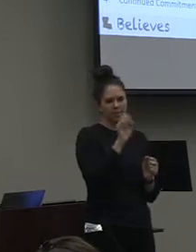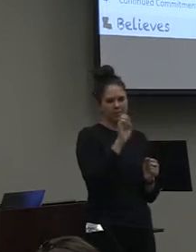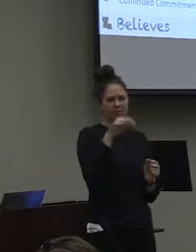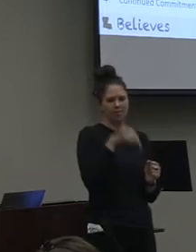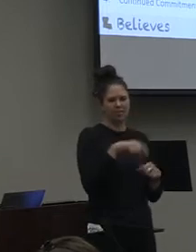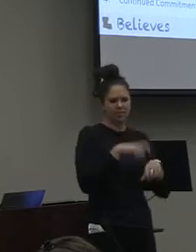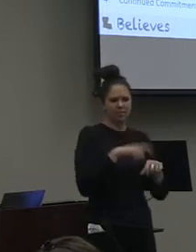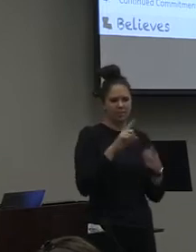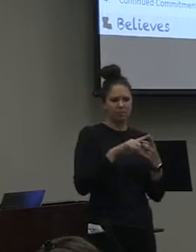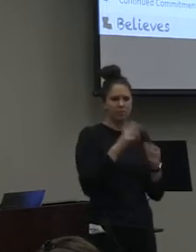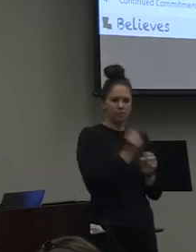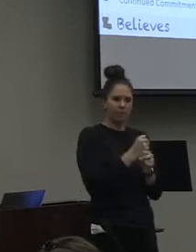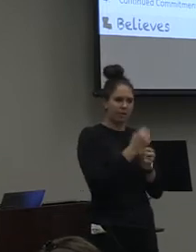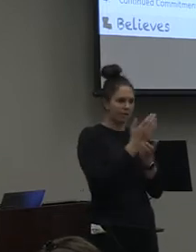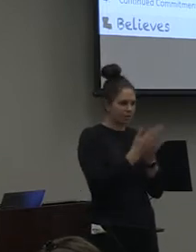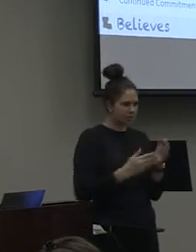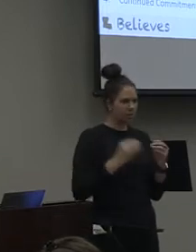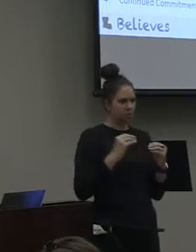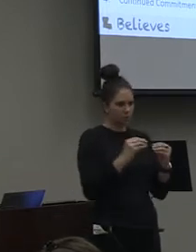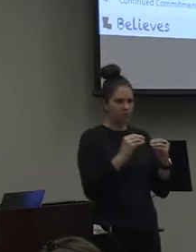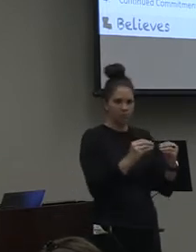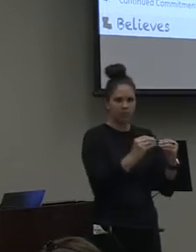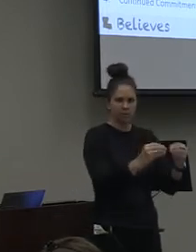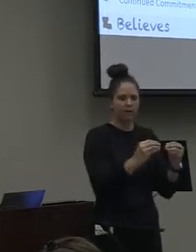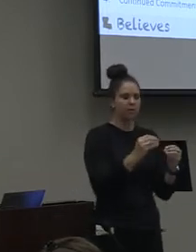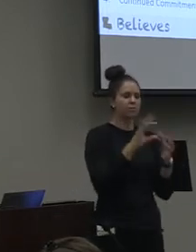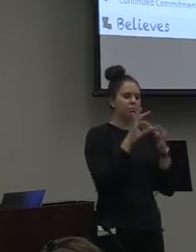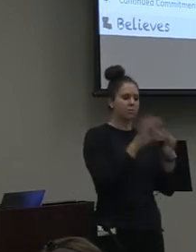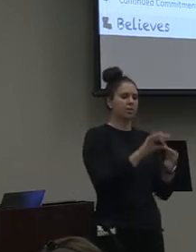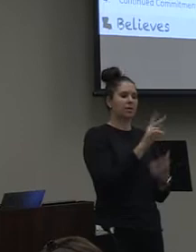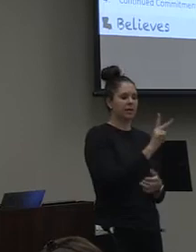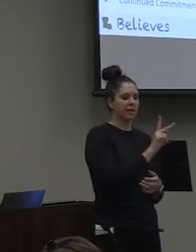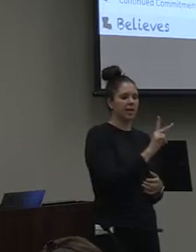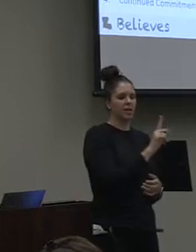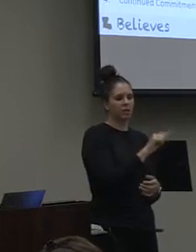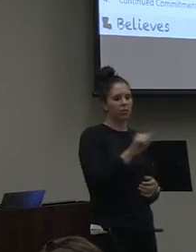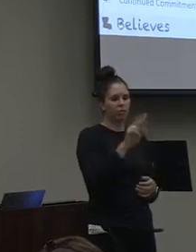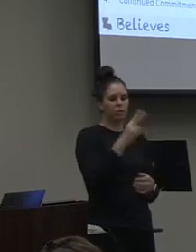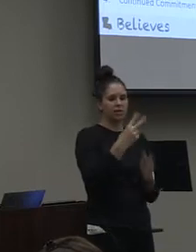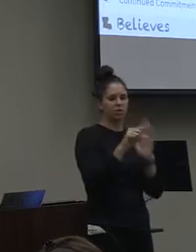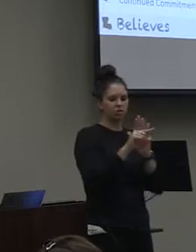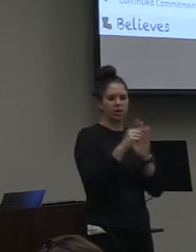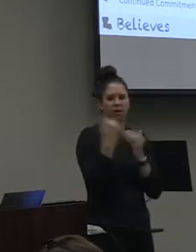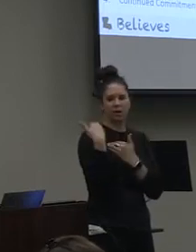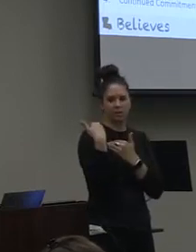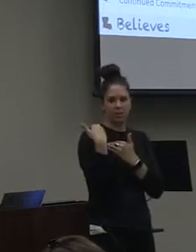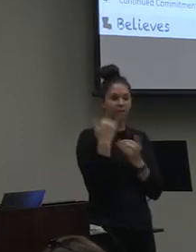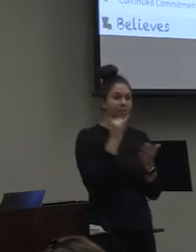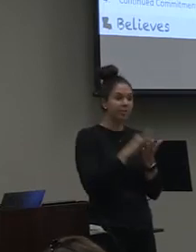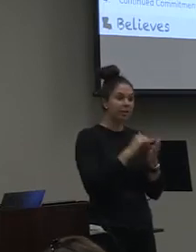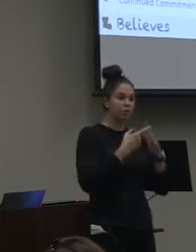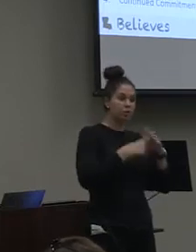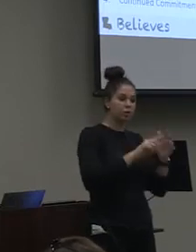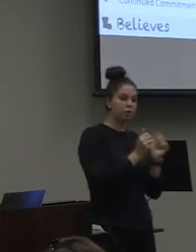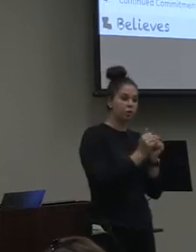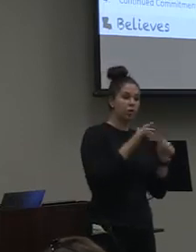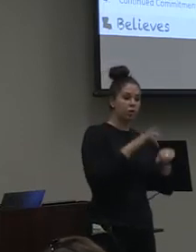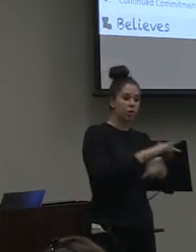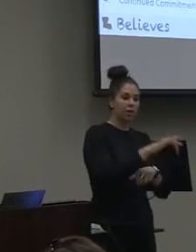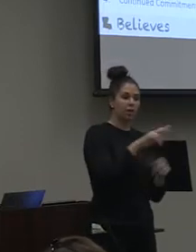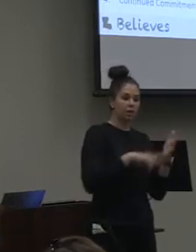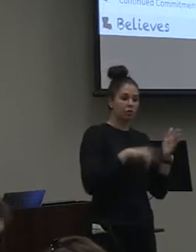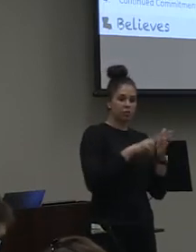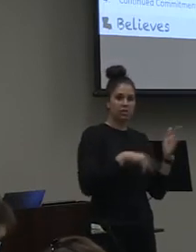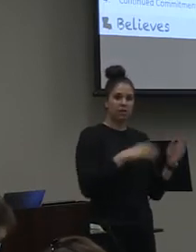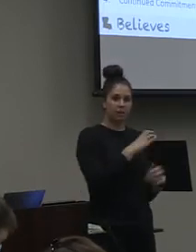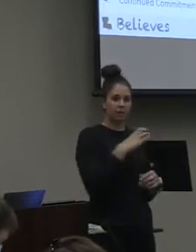time to make some forward movement around K through second grade accountability. And so that originated with the Early Literacy Commission.